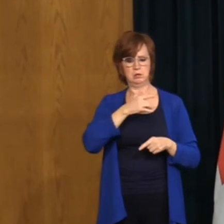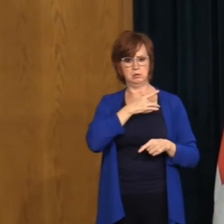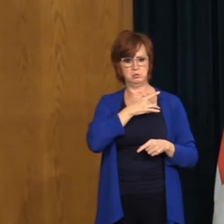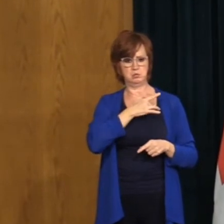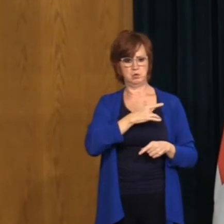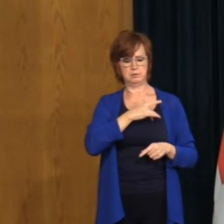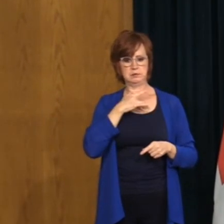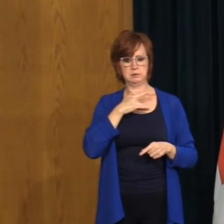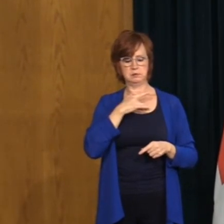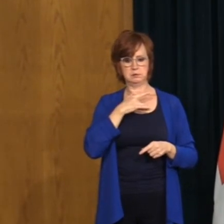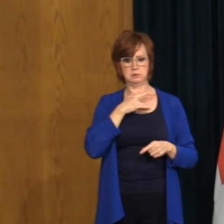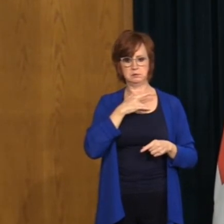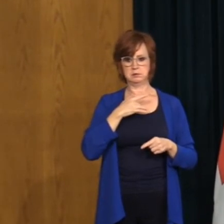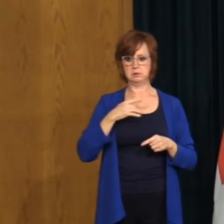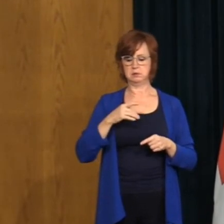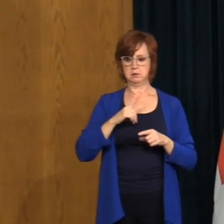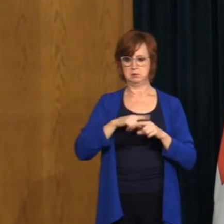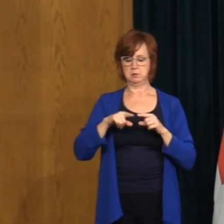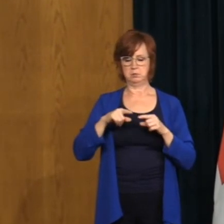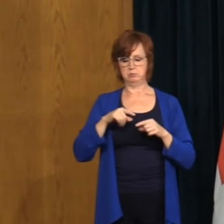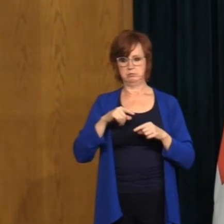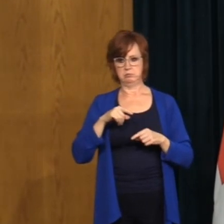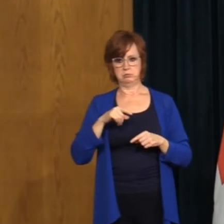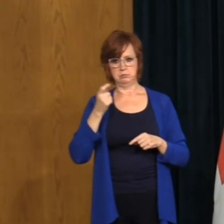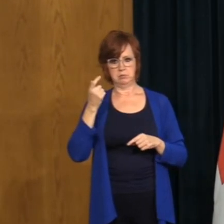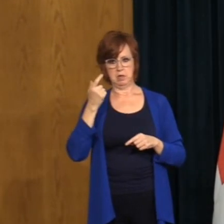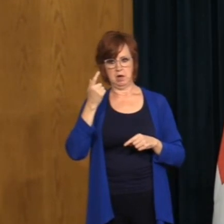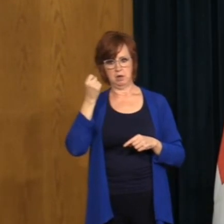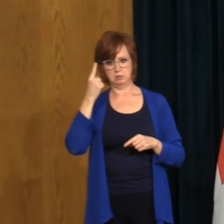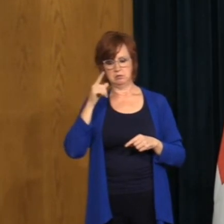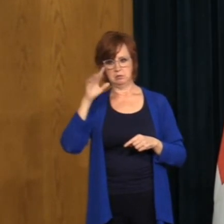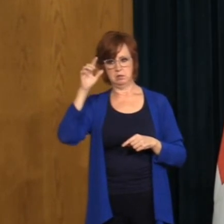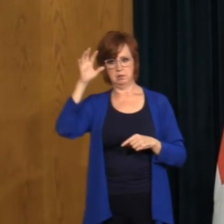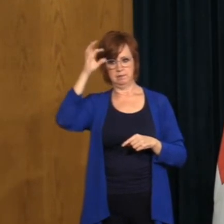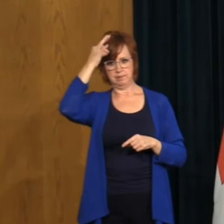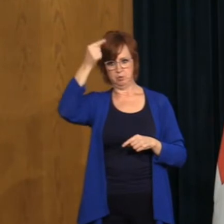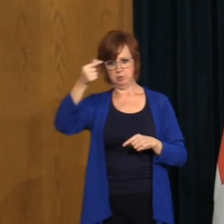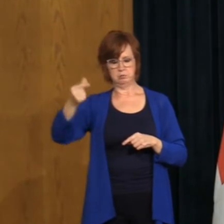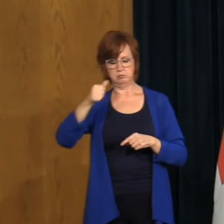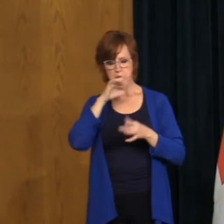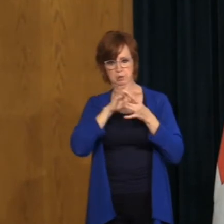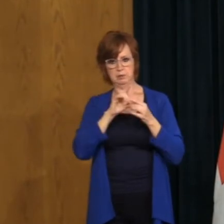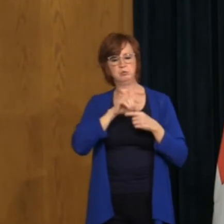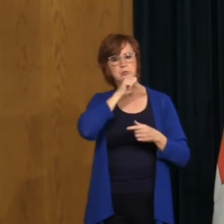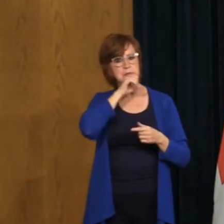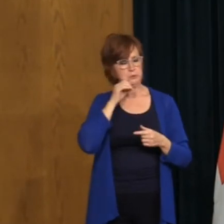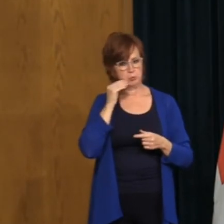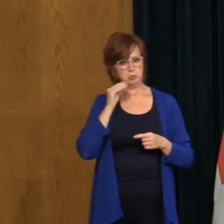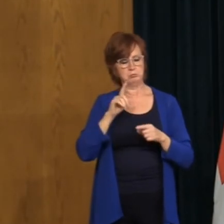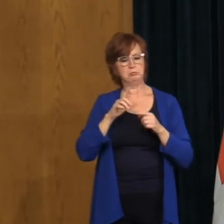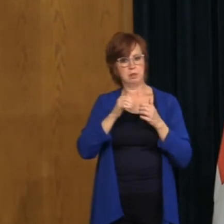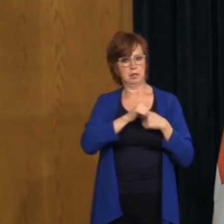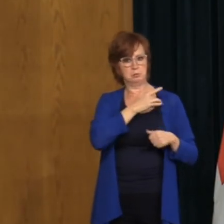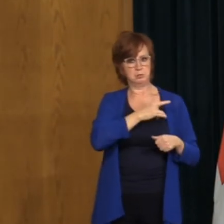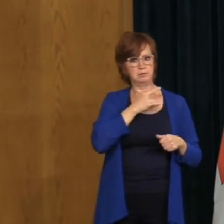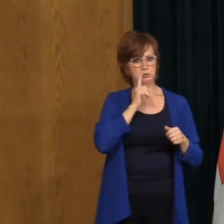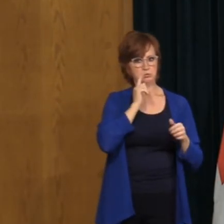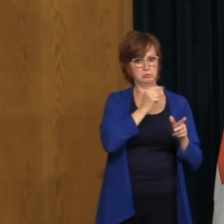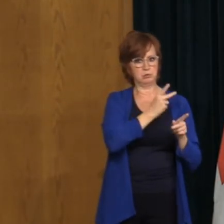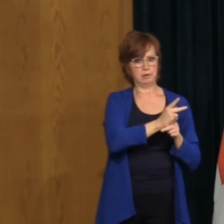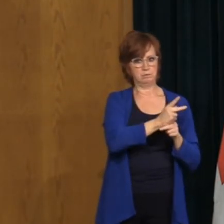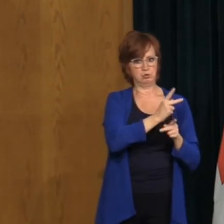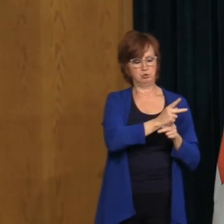federal government wouldn't be specific to long-term care facilities. However, there is some conversation around a broader ask, if you